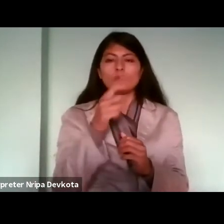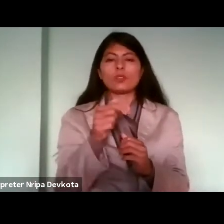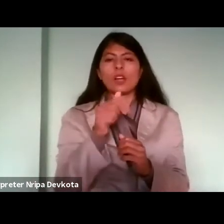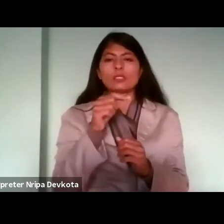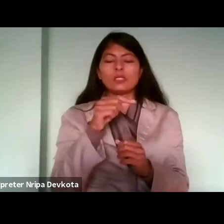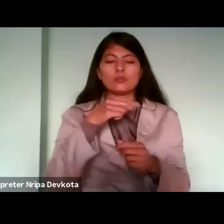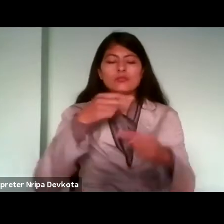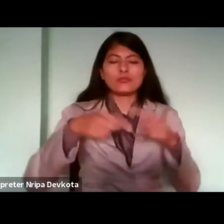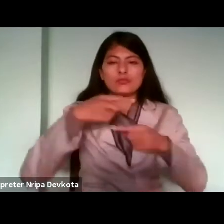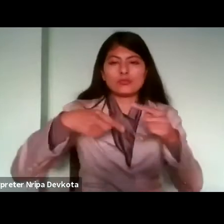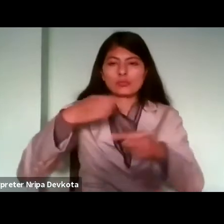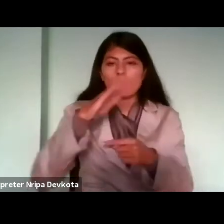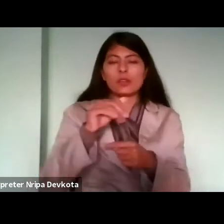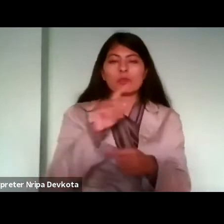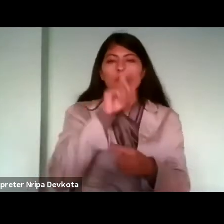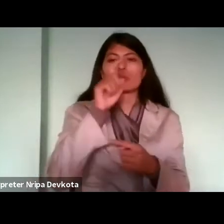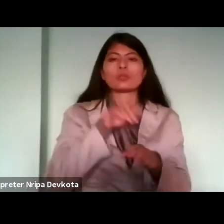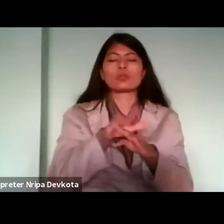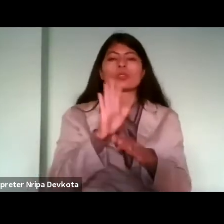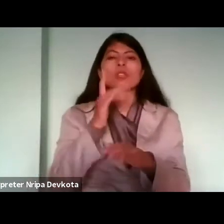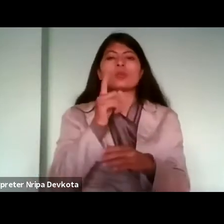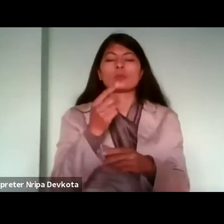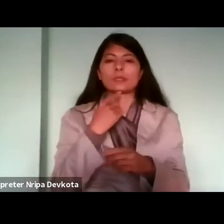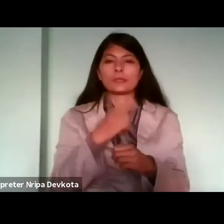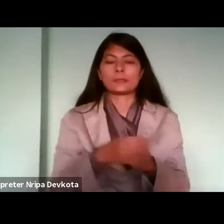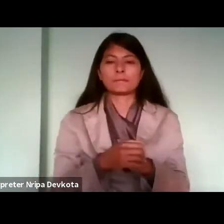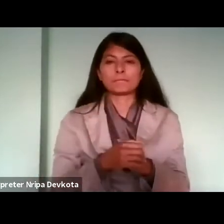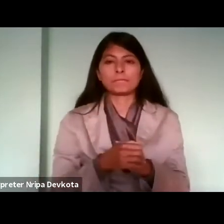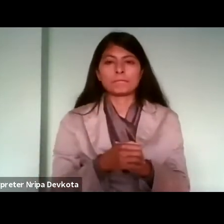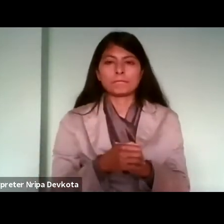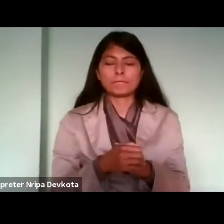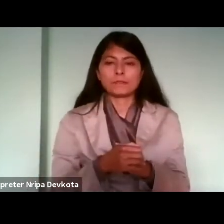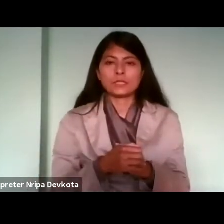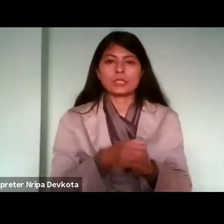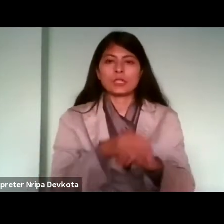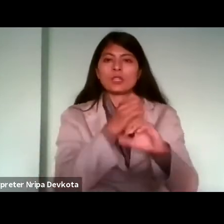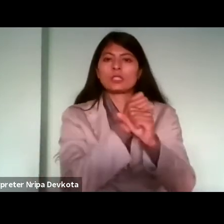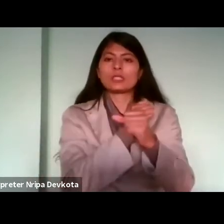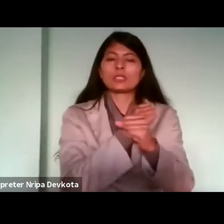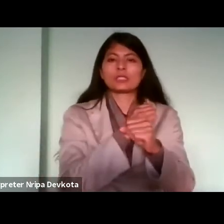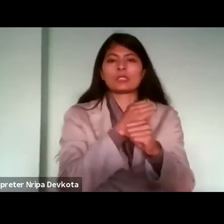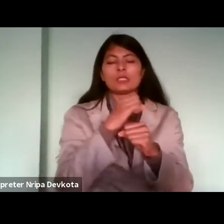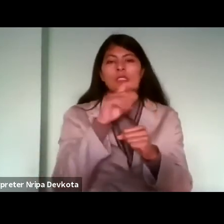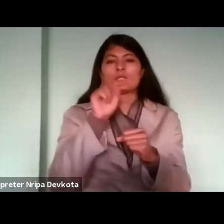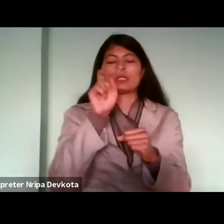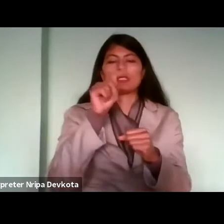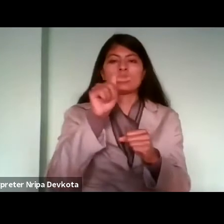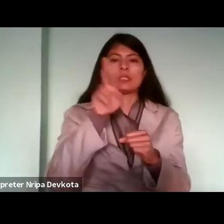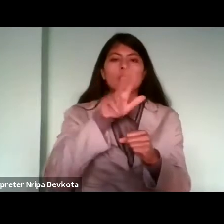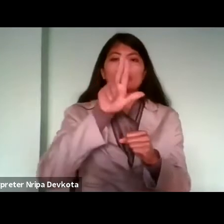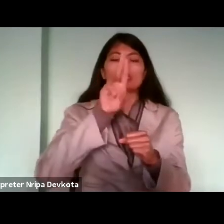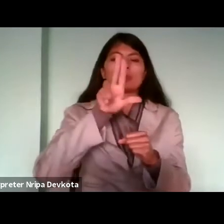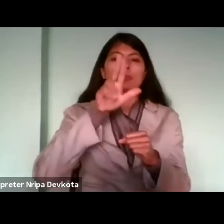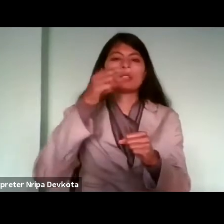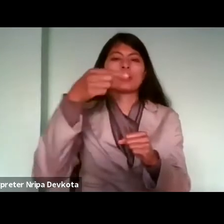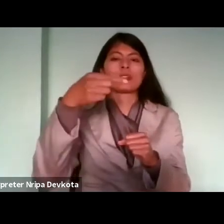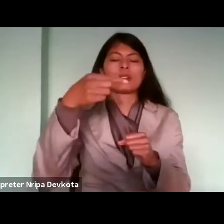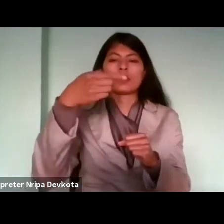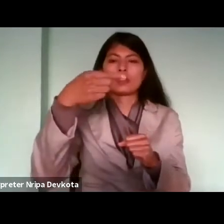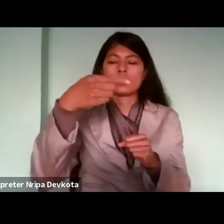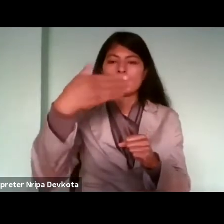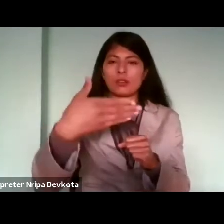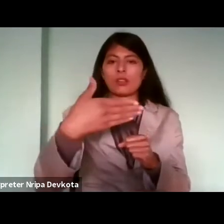been coming through is around the criminal law and the criminalization and how various